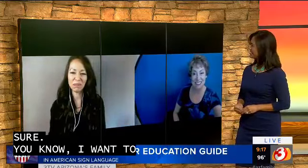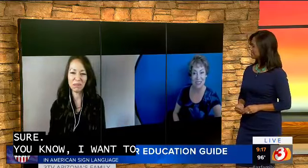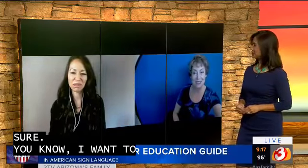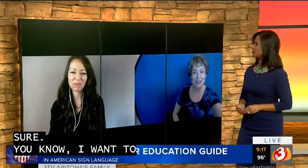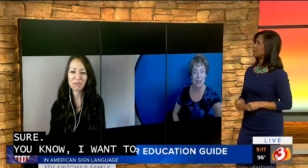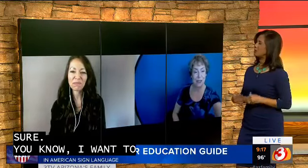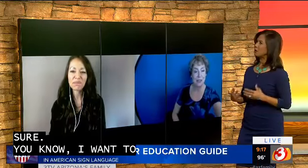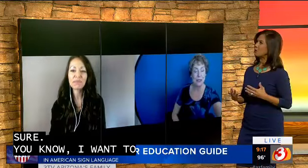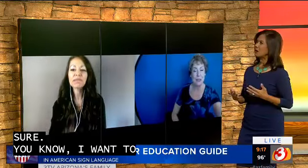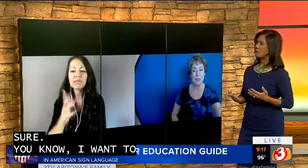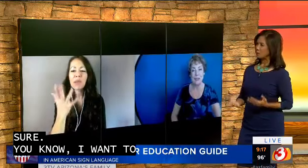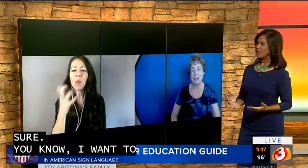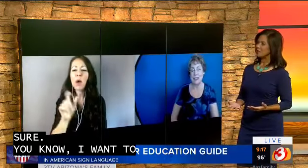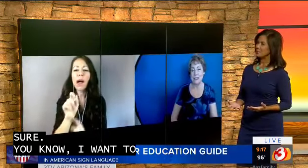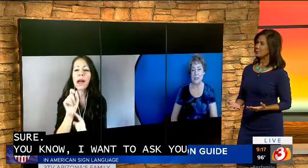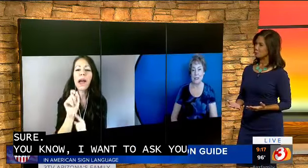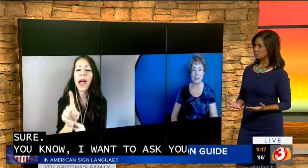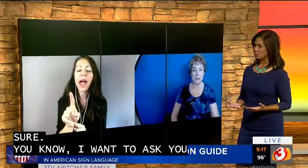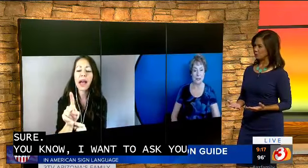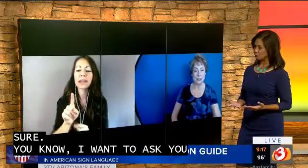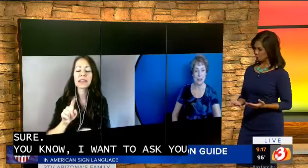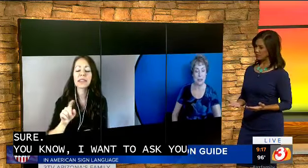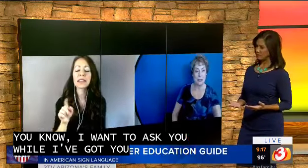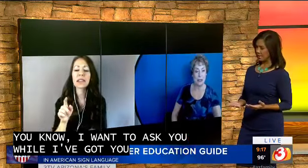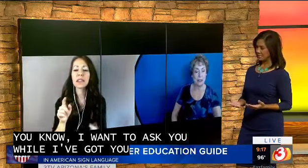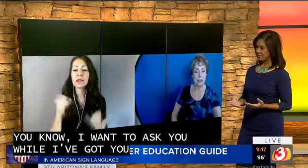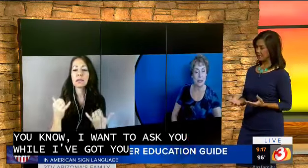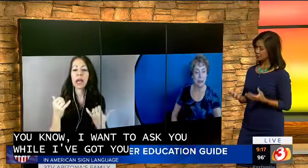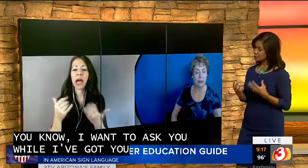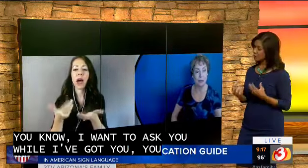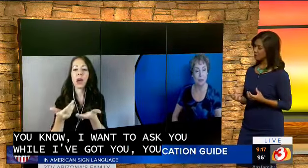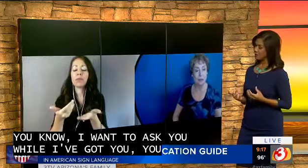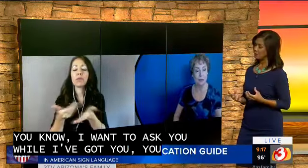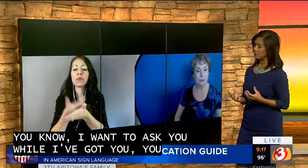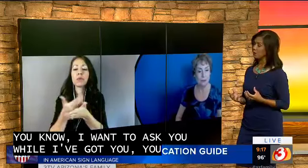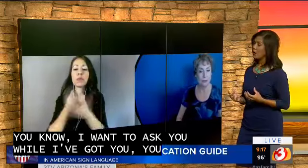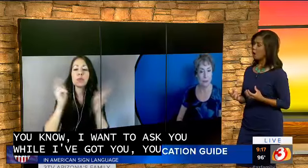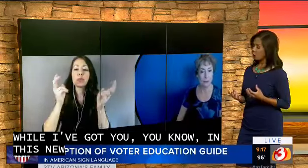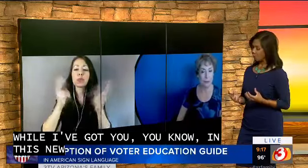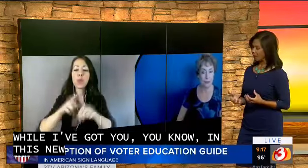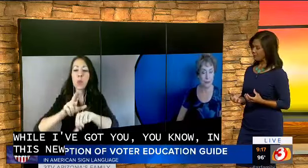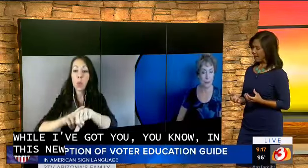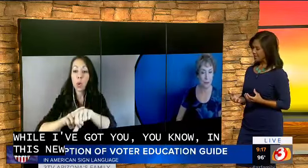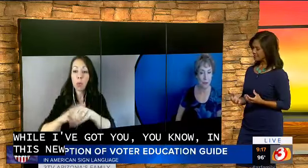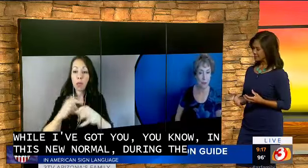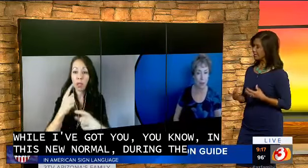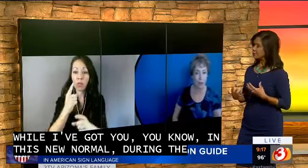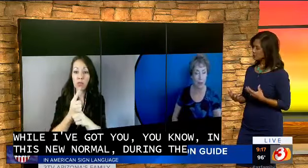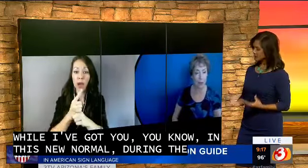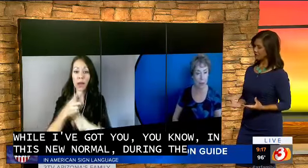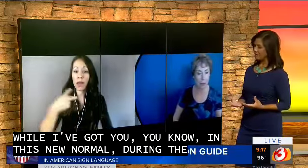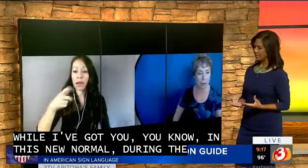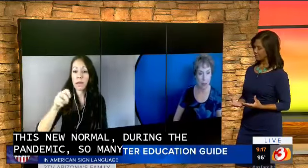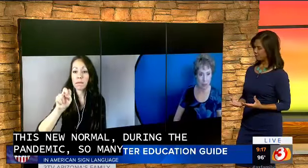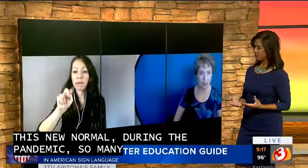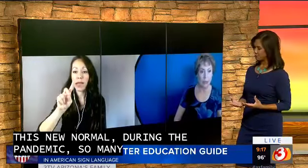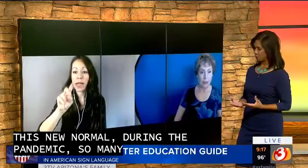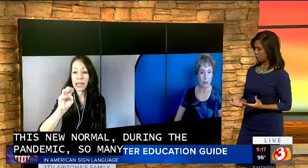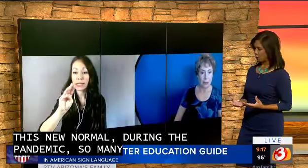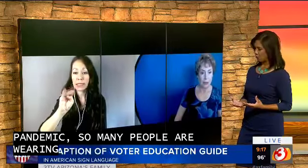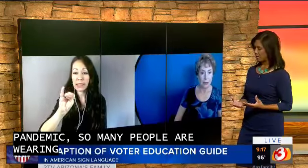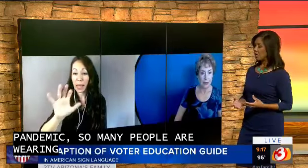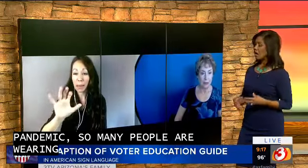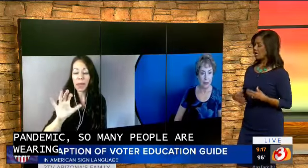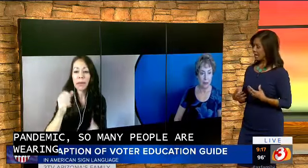while I've got you, in this new normal, during the pandemic, so many people are wearing masks. Can you give advice to